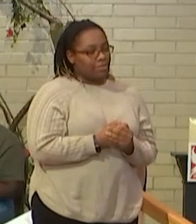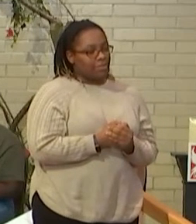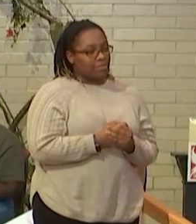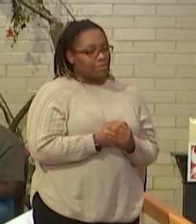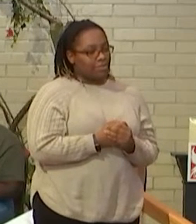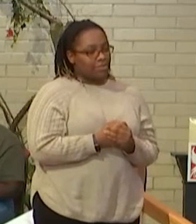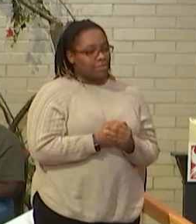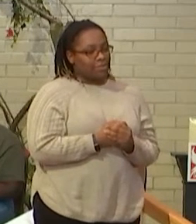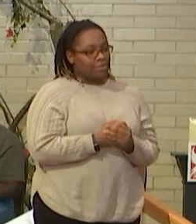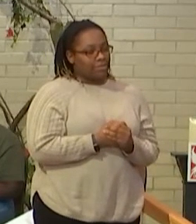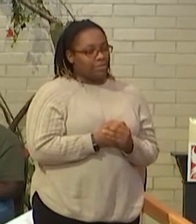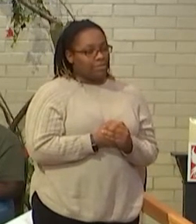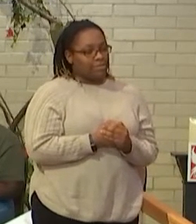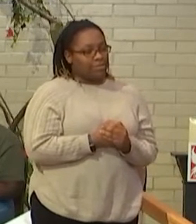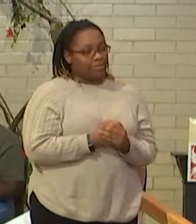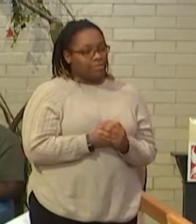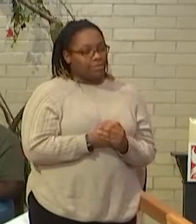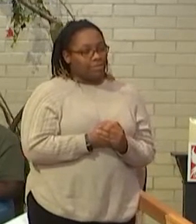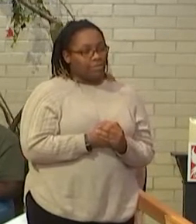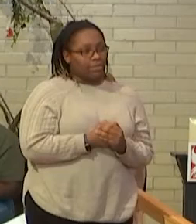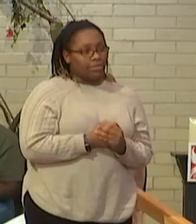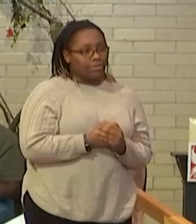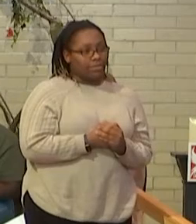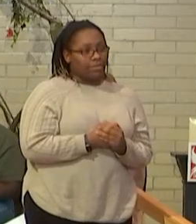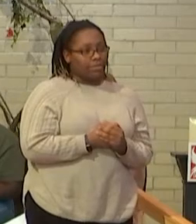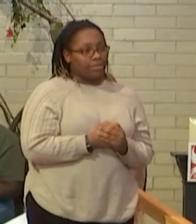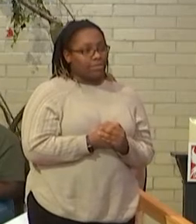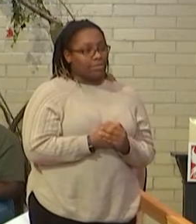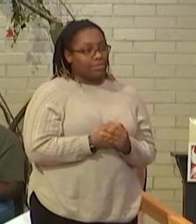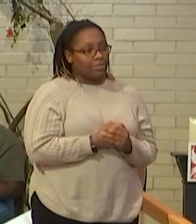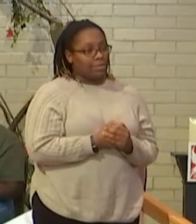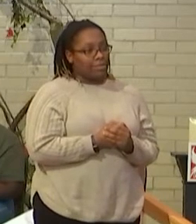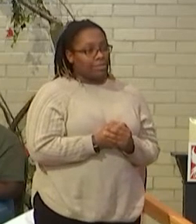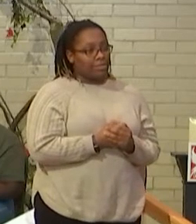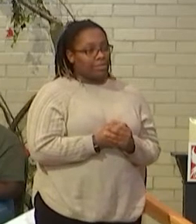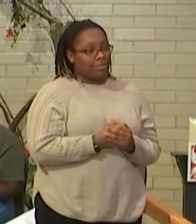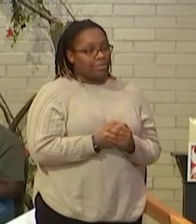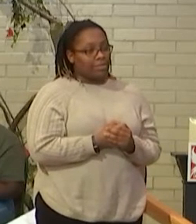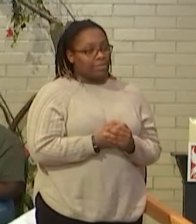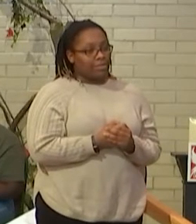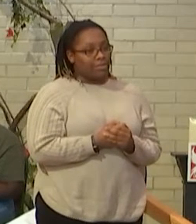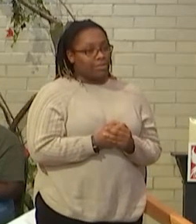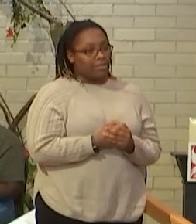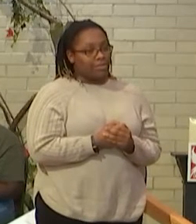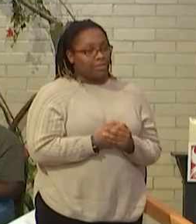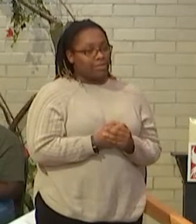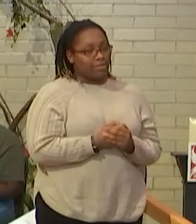And, you know, it's much better to say,